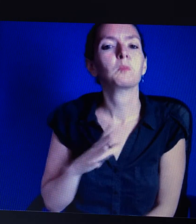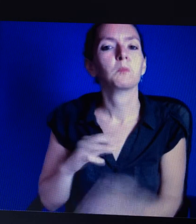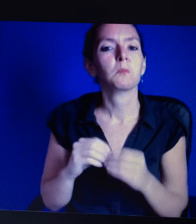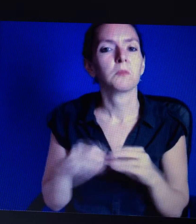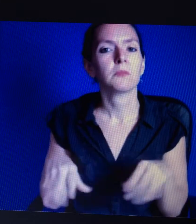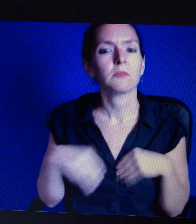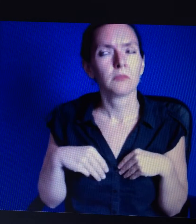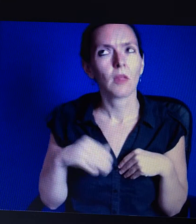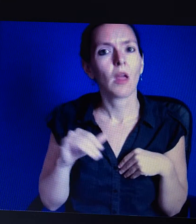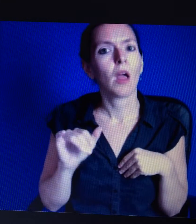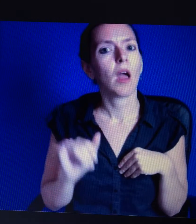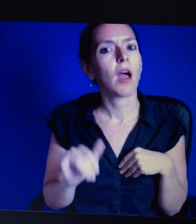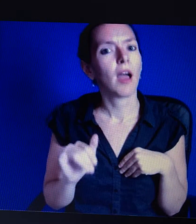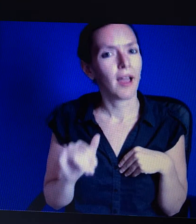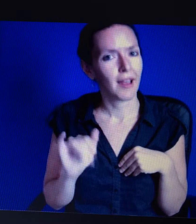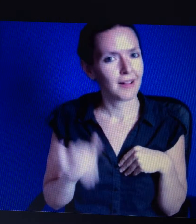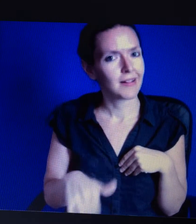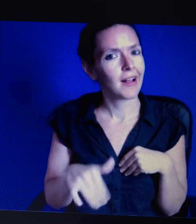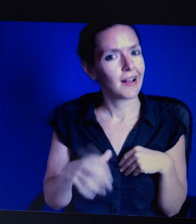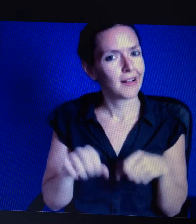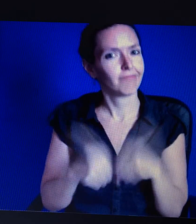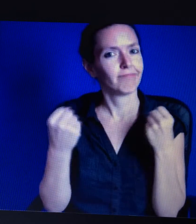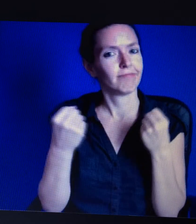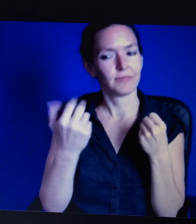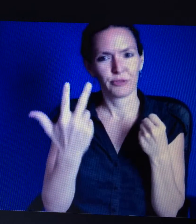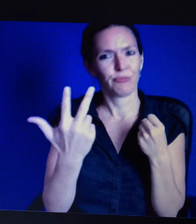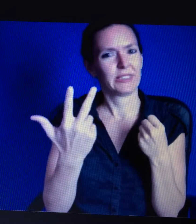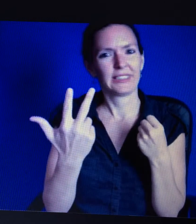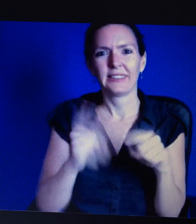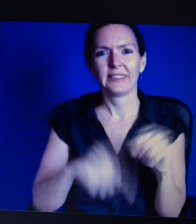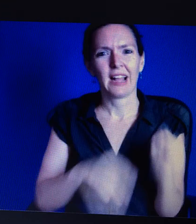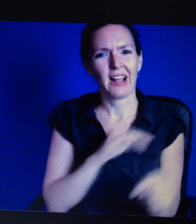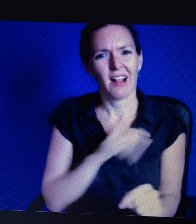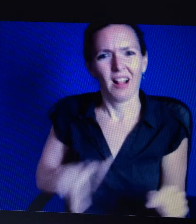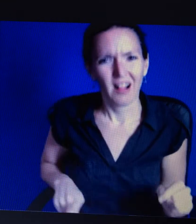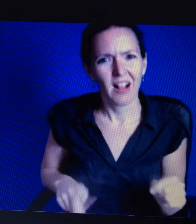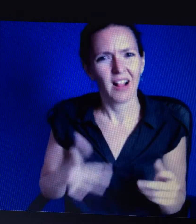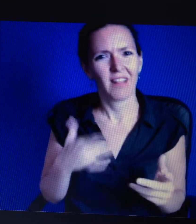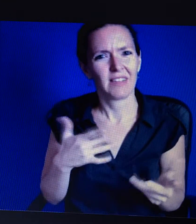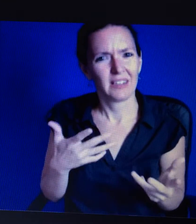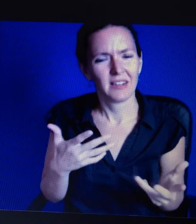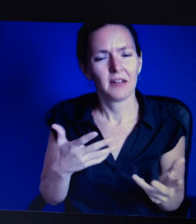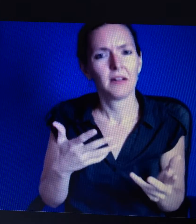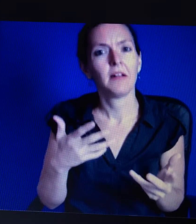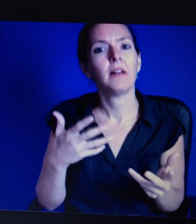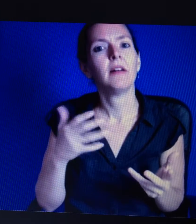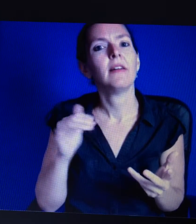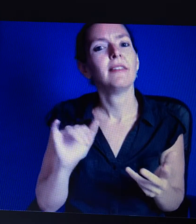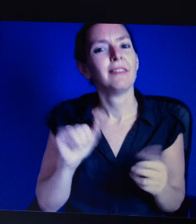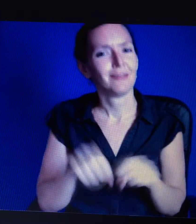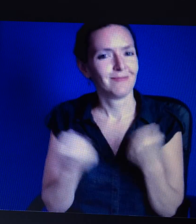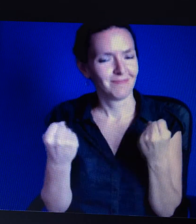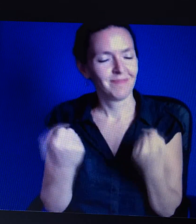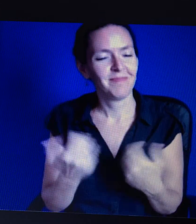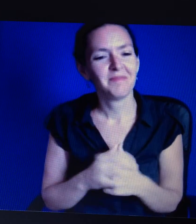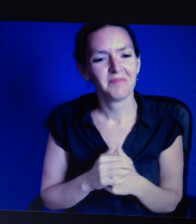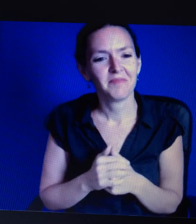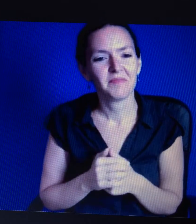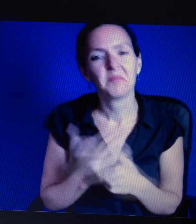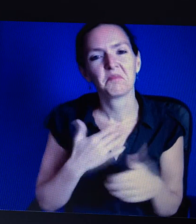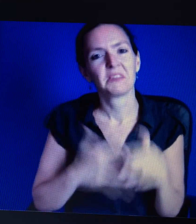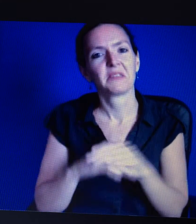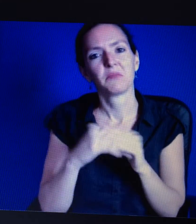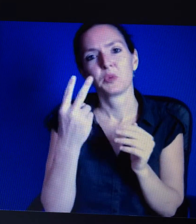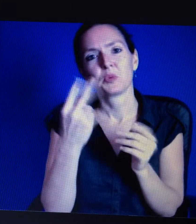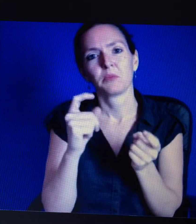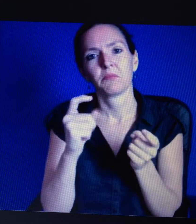them together. It is acceptable to only do 2 names, or 2 letters of the name. It breaks the rules if you do